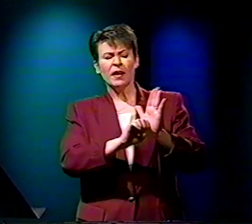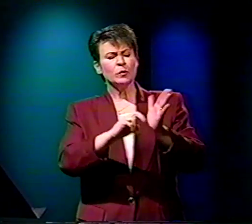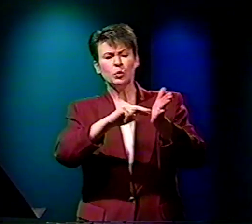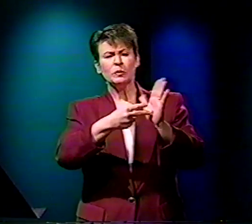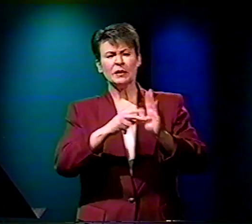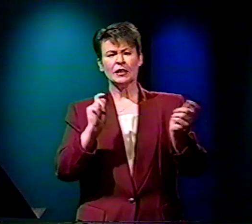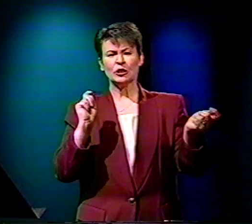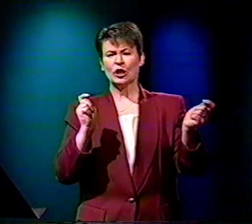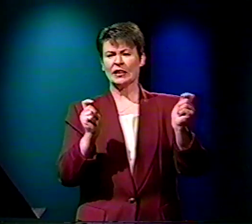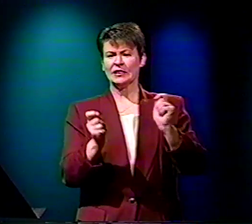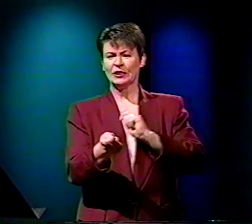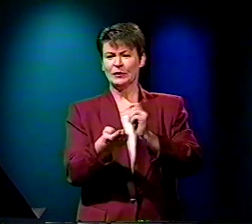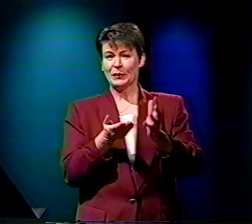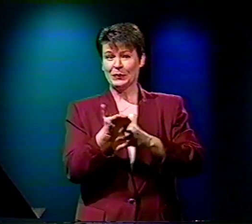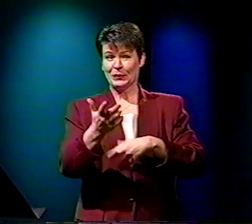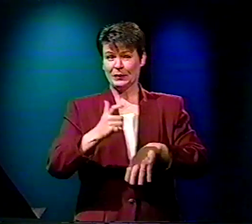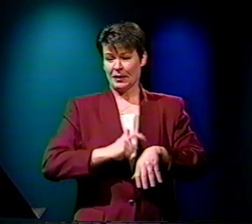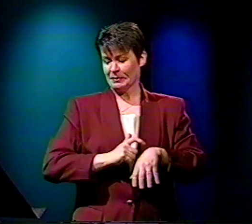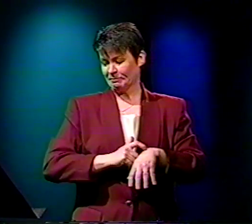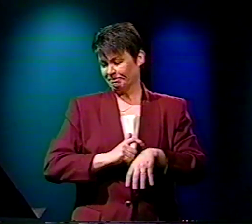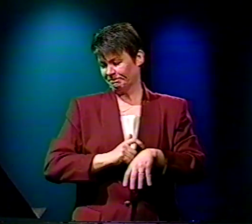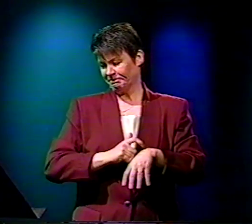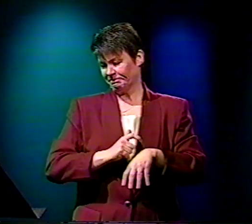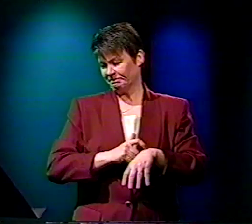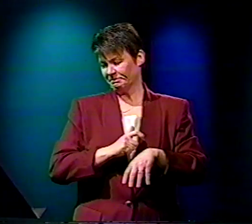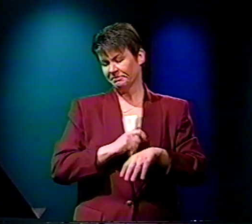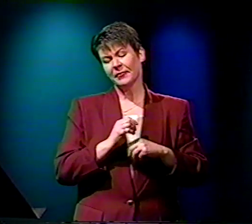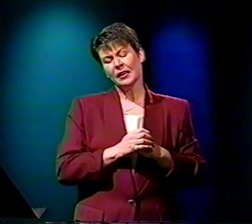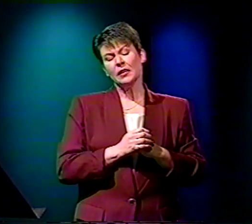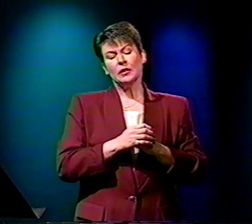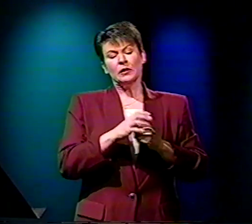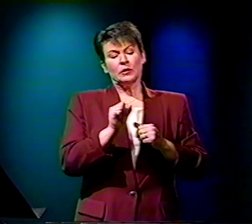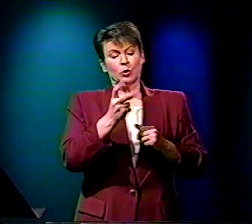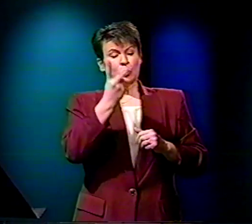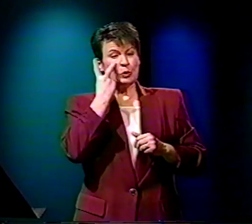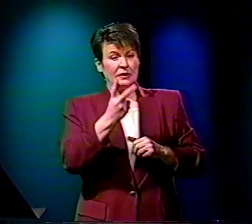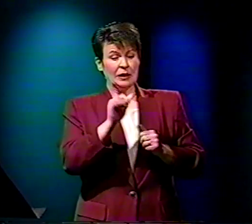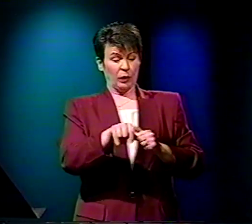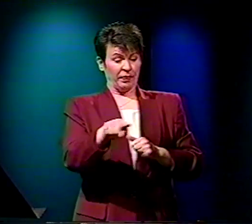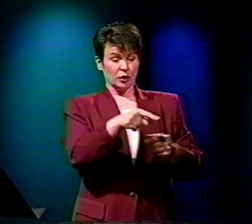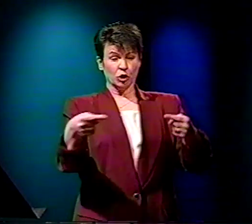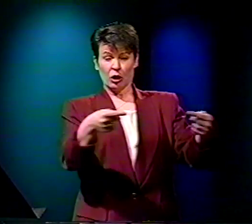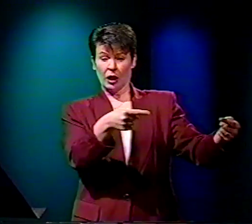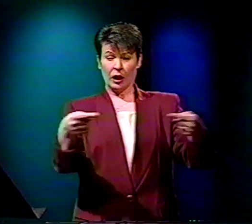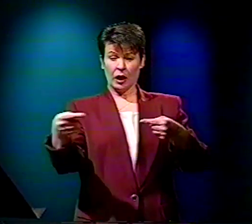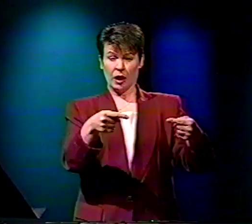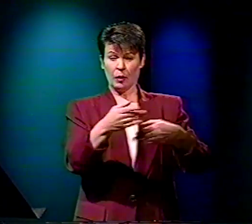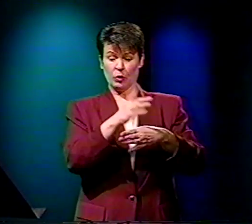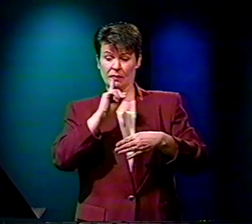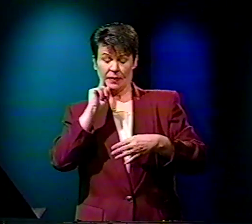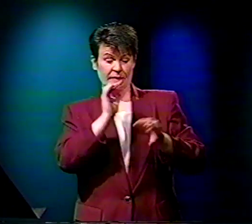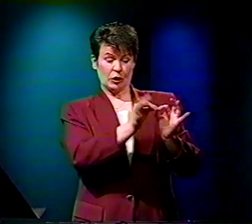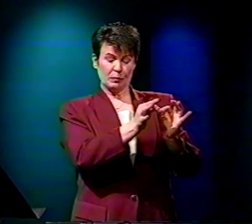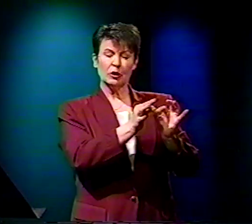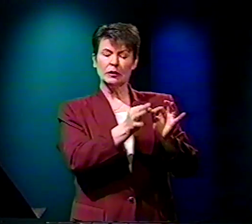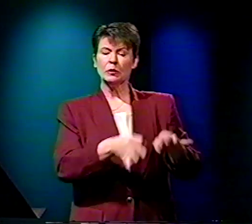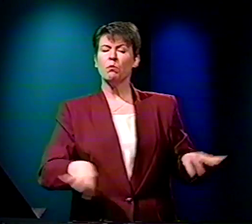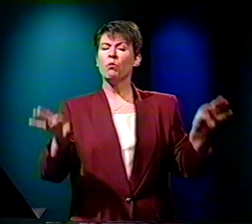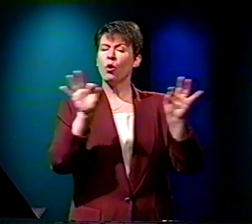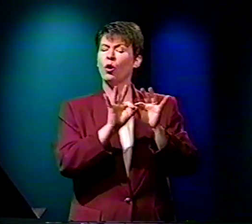been modifications as to what the code of ethics actually means over time. So with the struggle that exists between